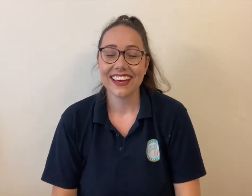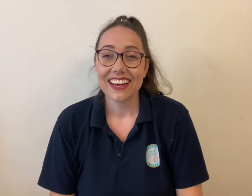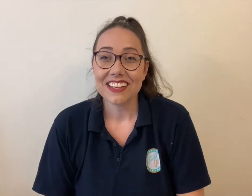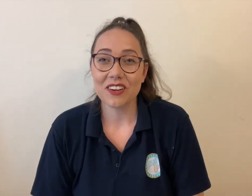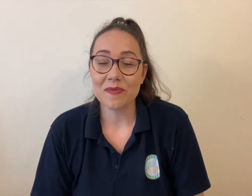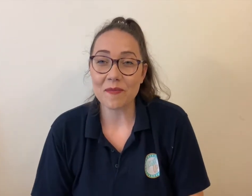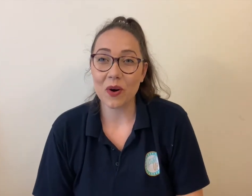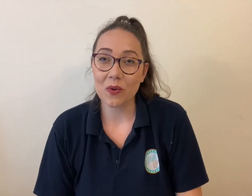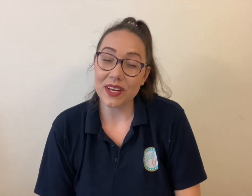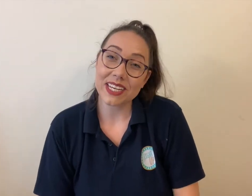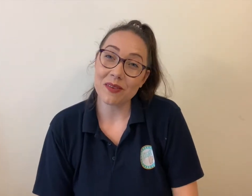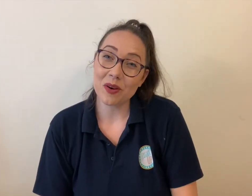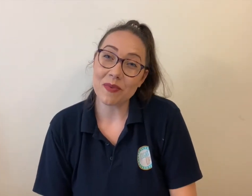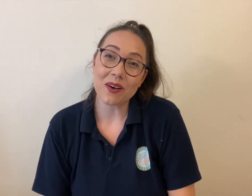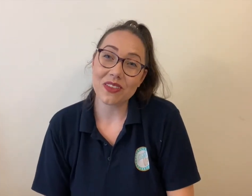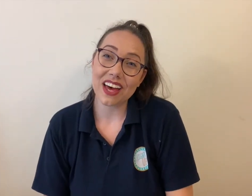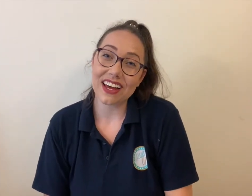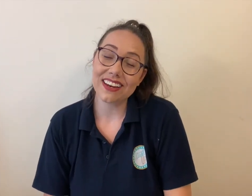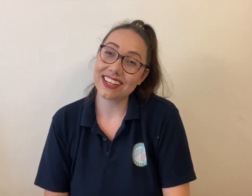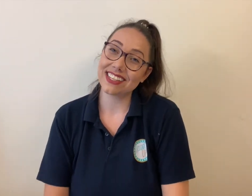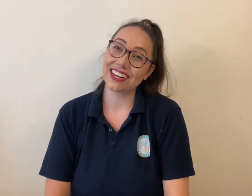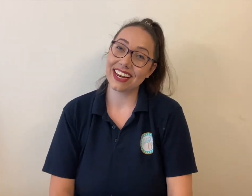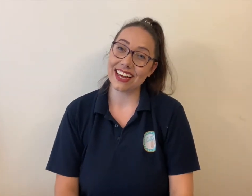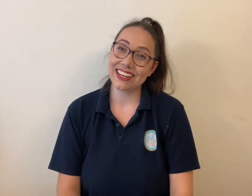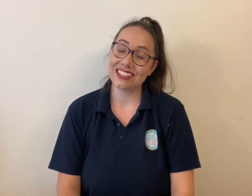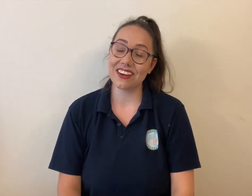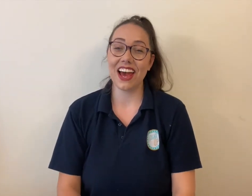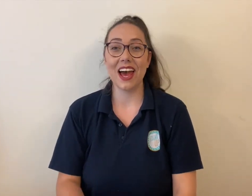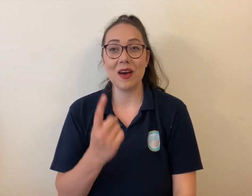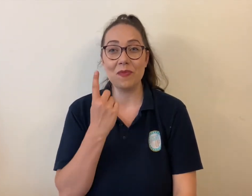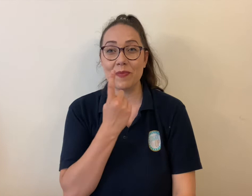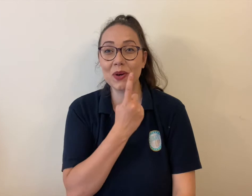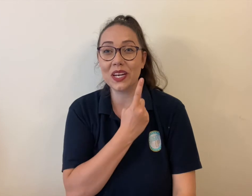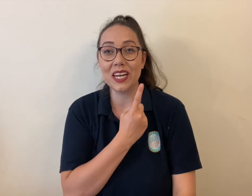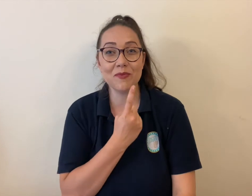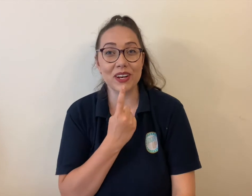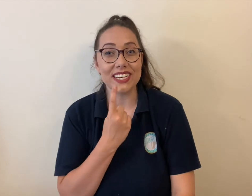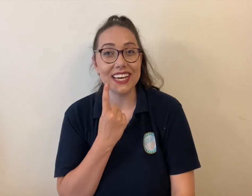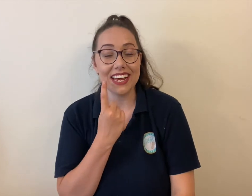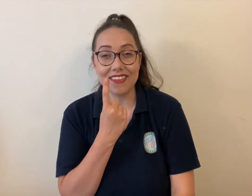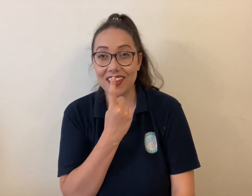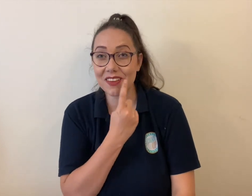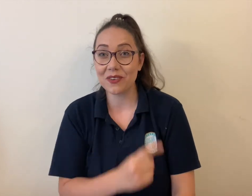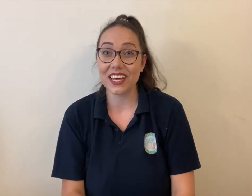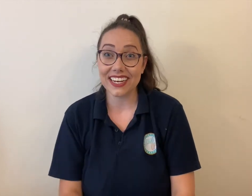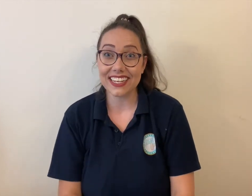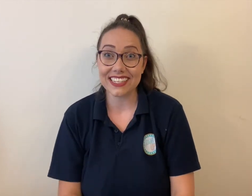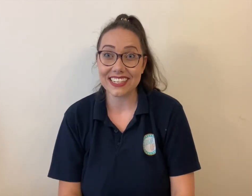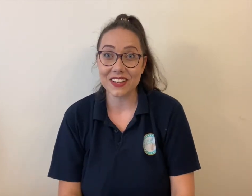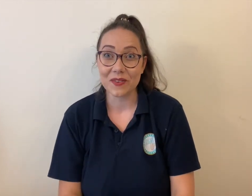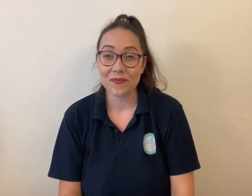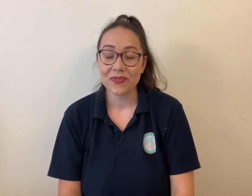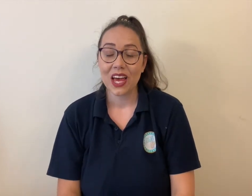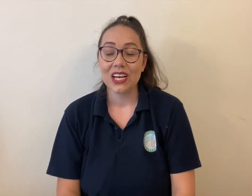So remember, always keep your mouth nice and clear so people can lip read it if that's what they need to do.